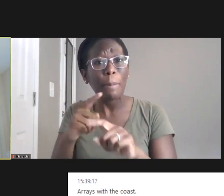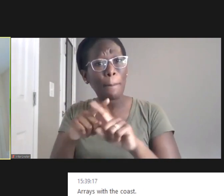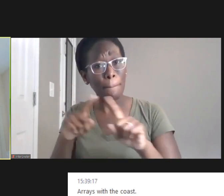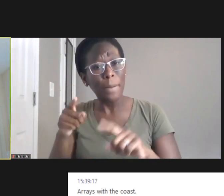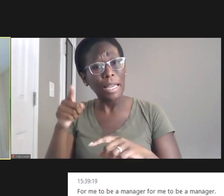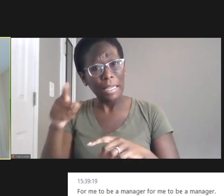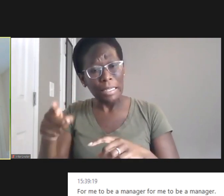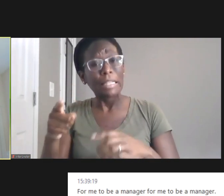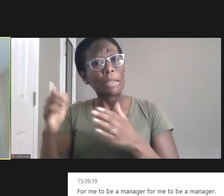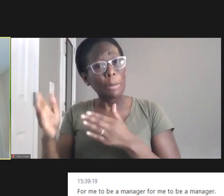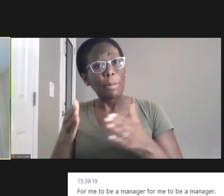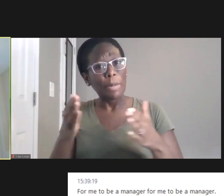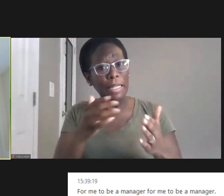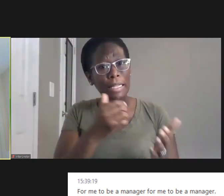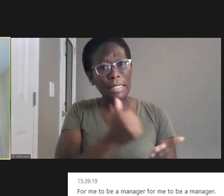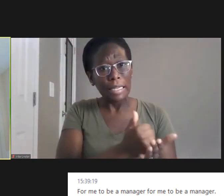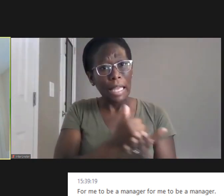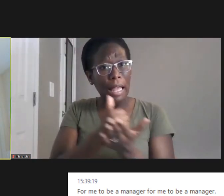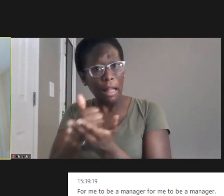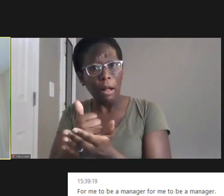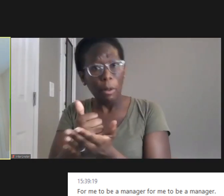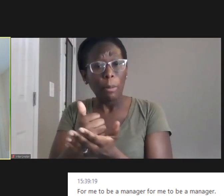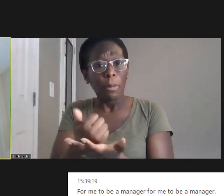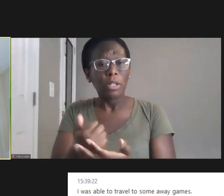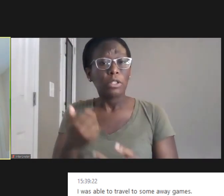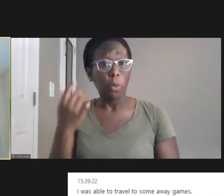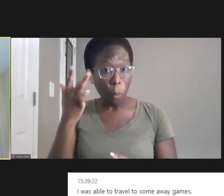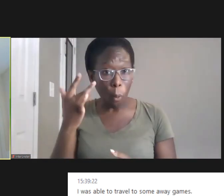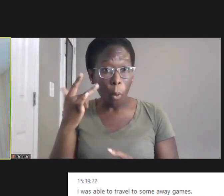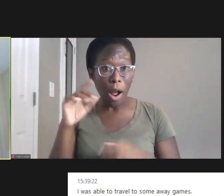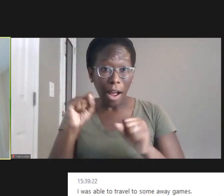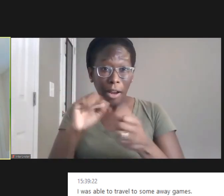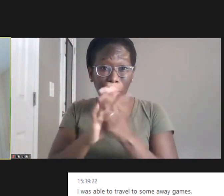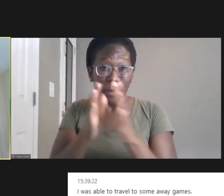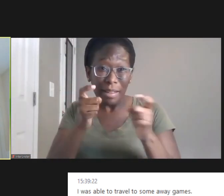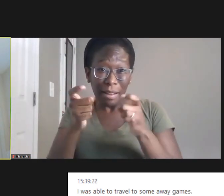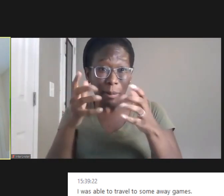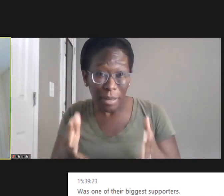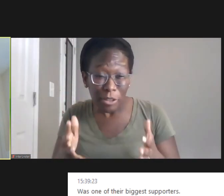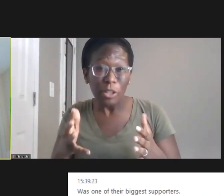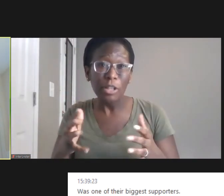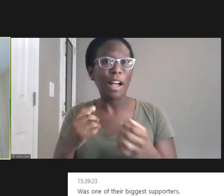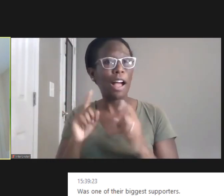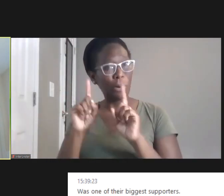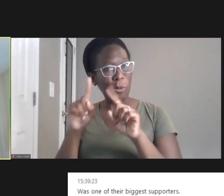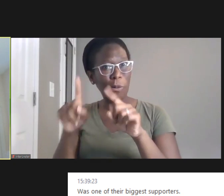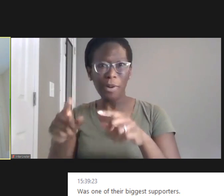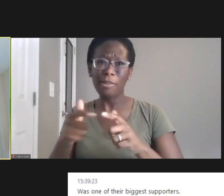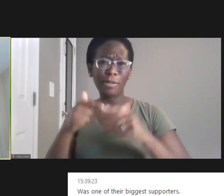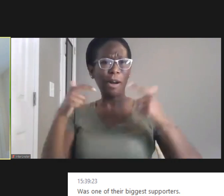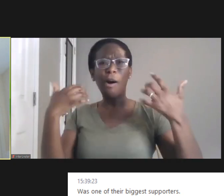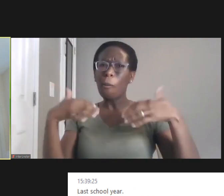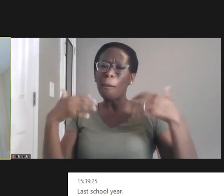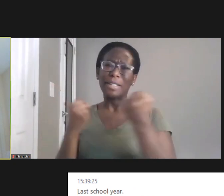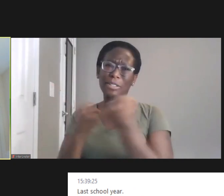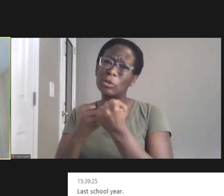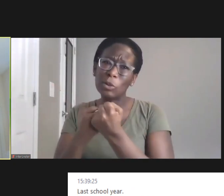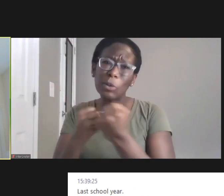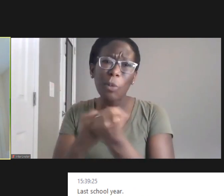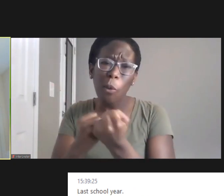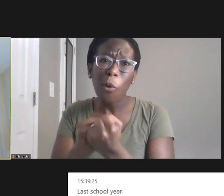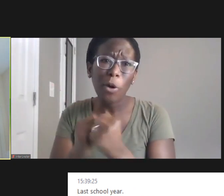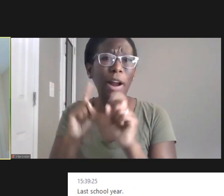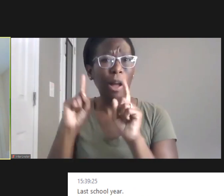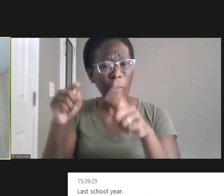I was able to travel to some away games and was one of their biggest supporters. My high school years were filled with challenges and